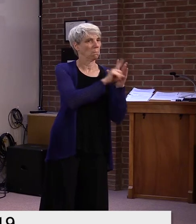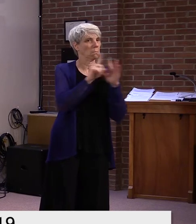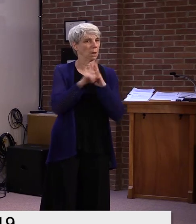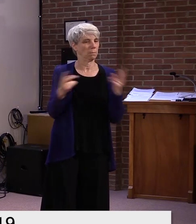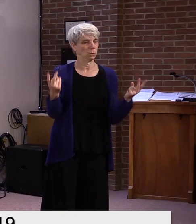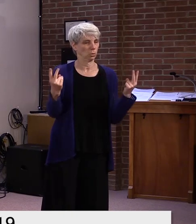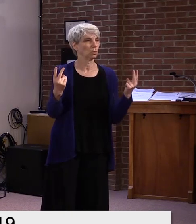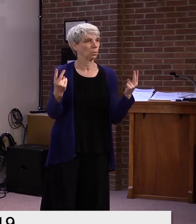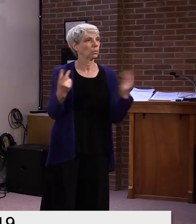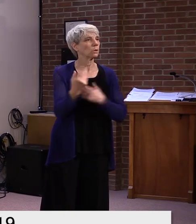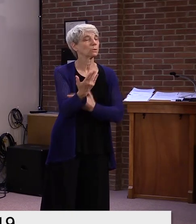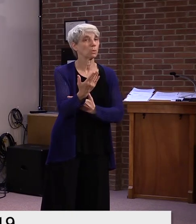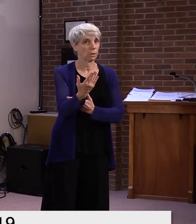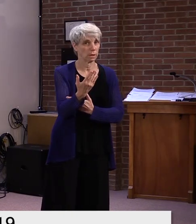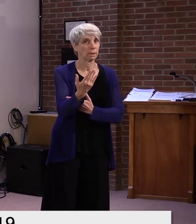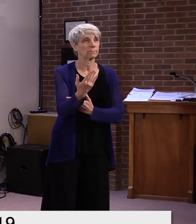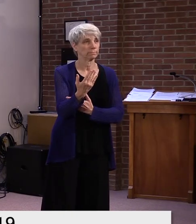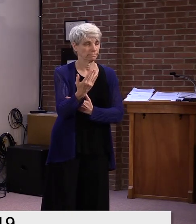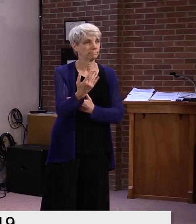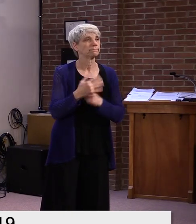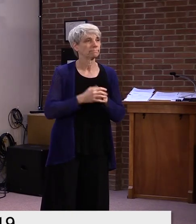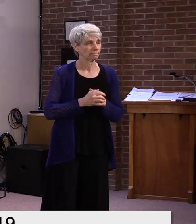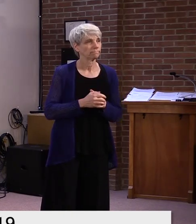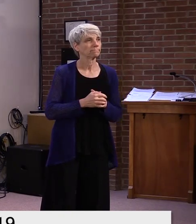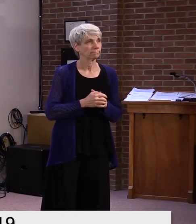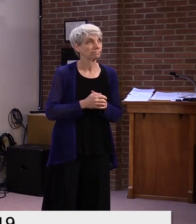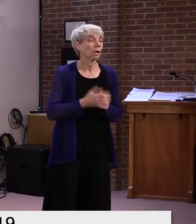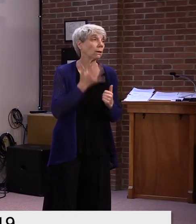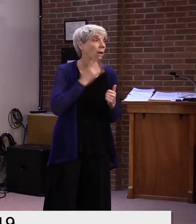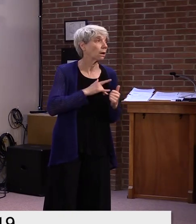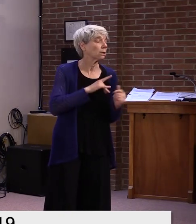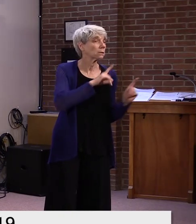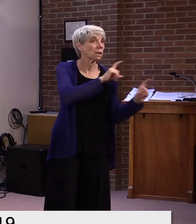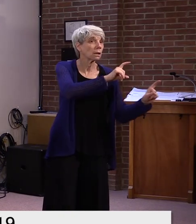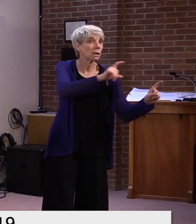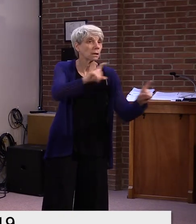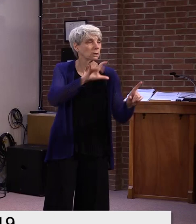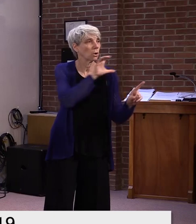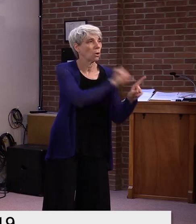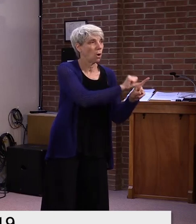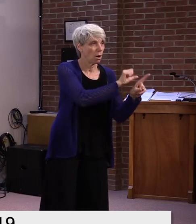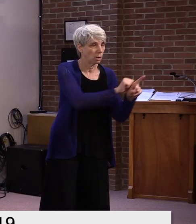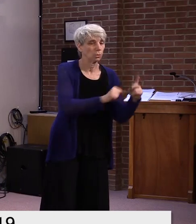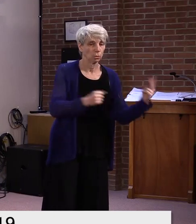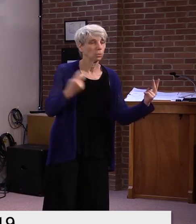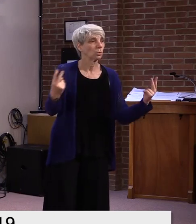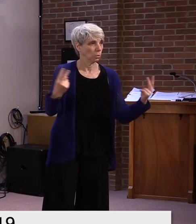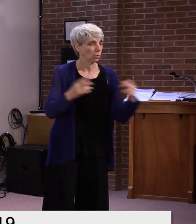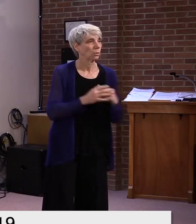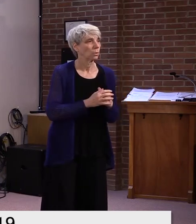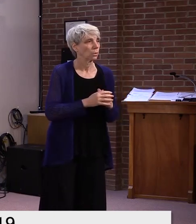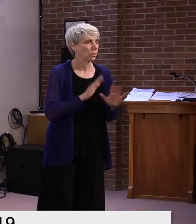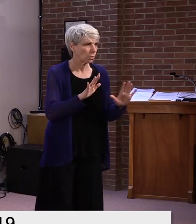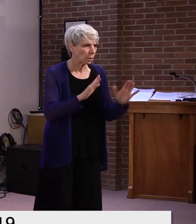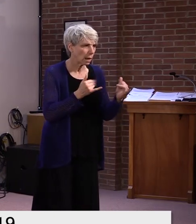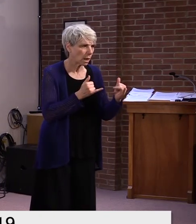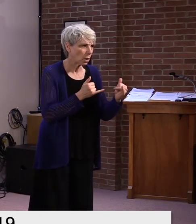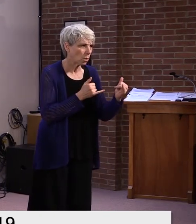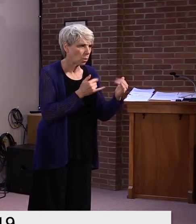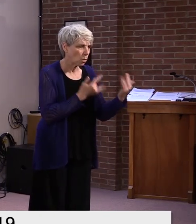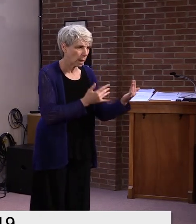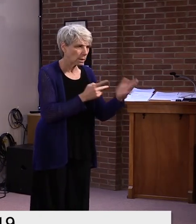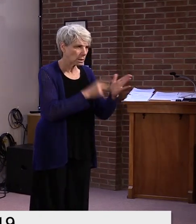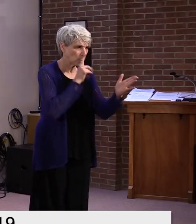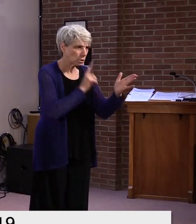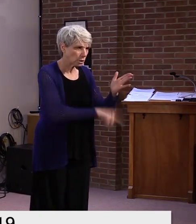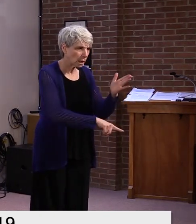this morning through that facility-wide testing program that we're doing. We're seeking confirmation on those results as